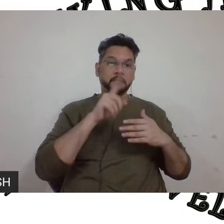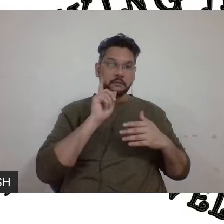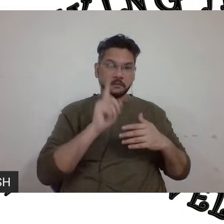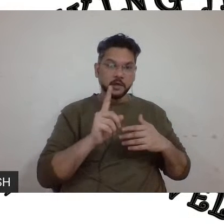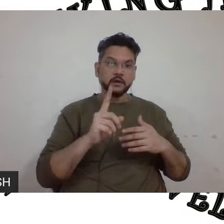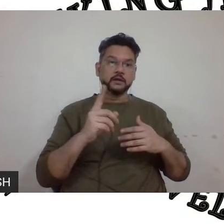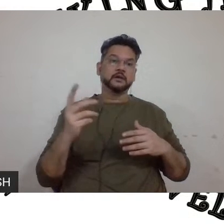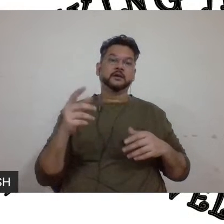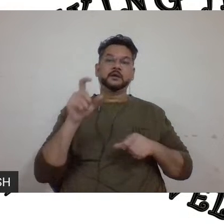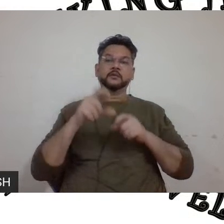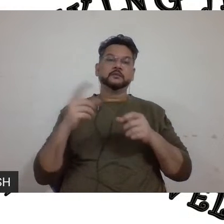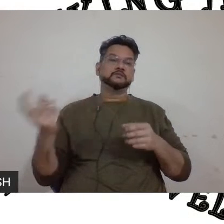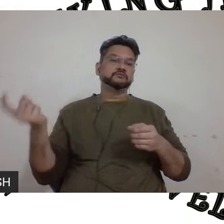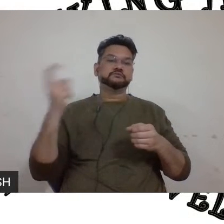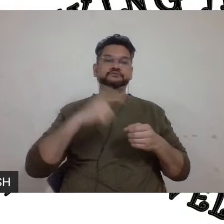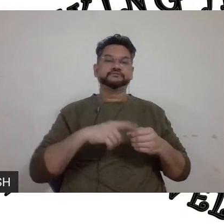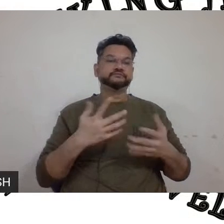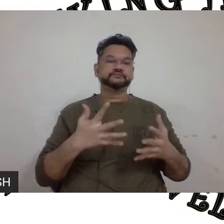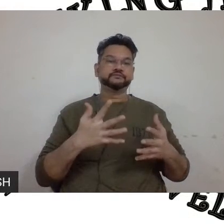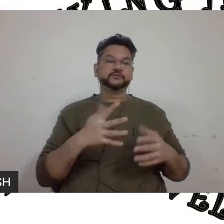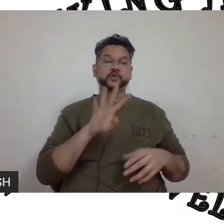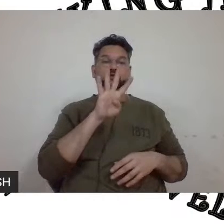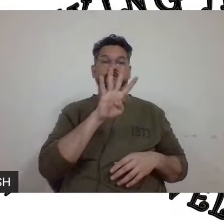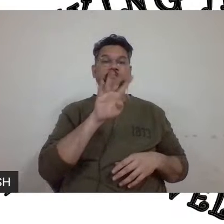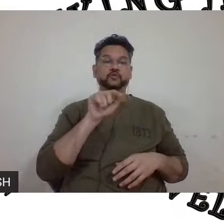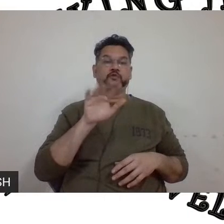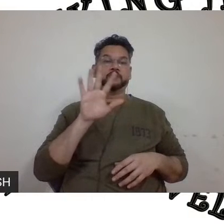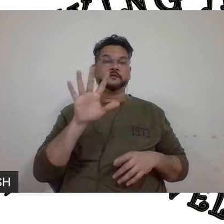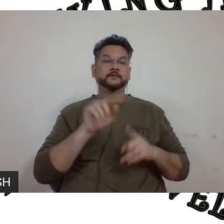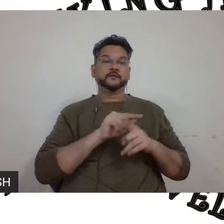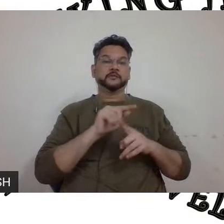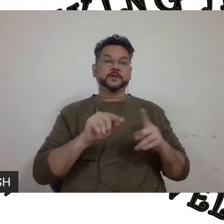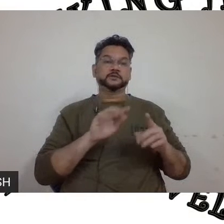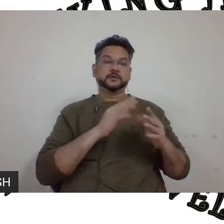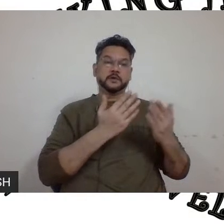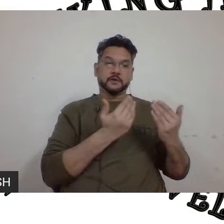So just you simply imagine that there is a huge gap between the